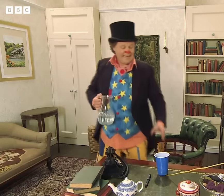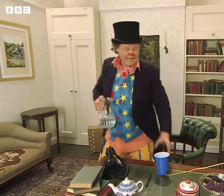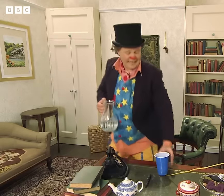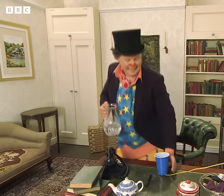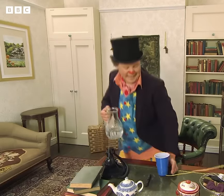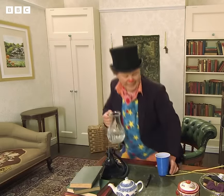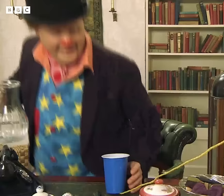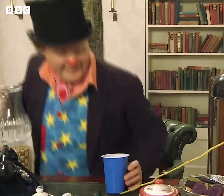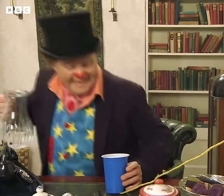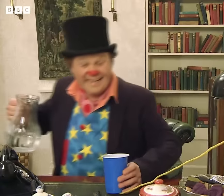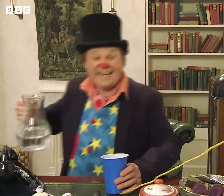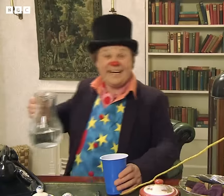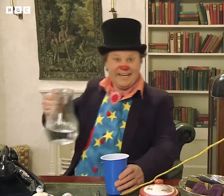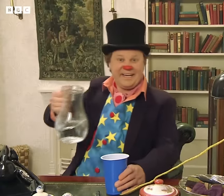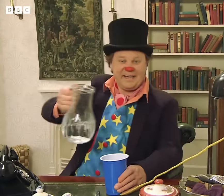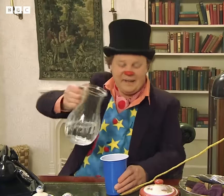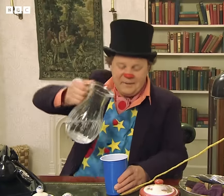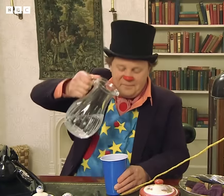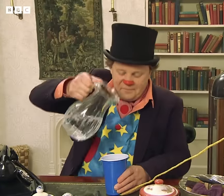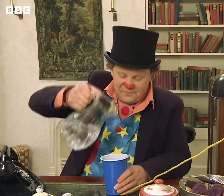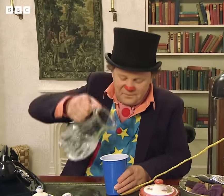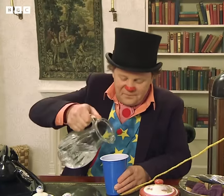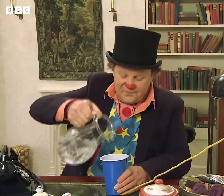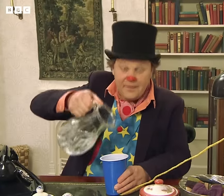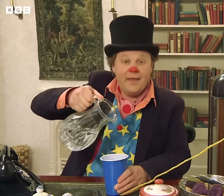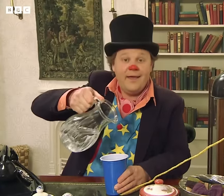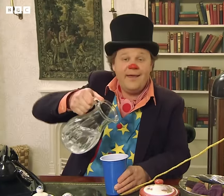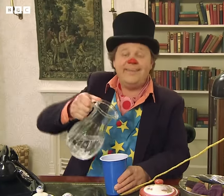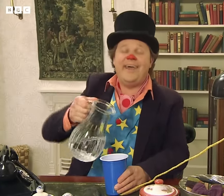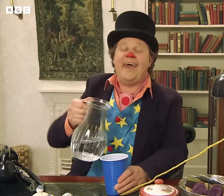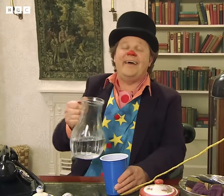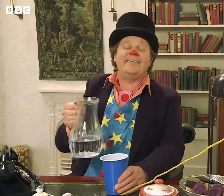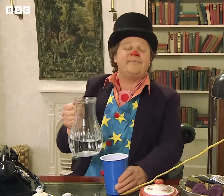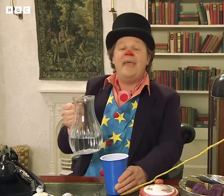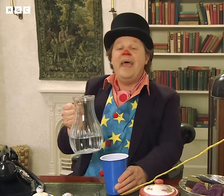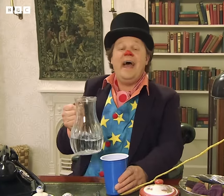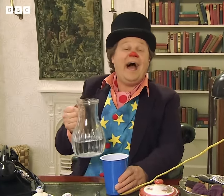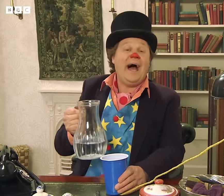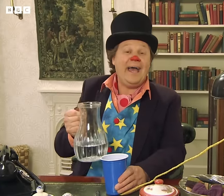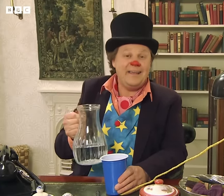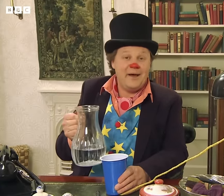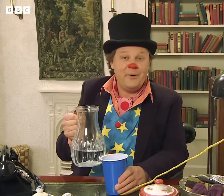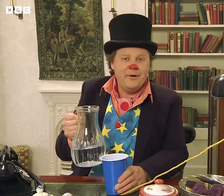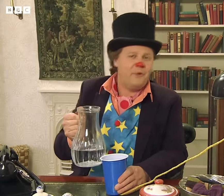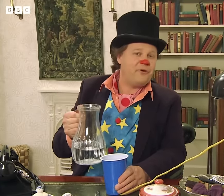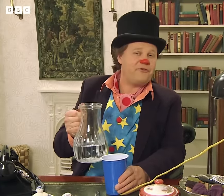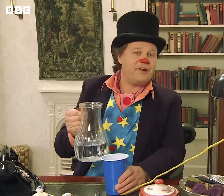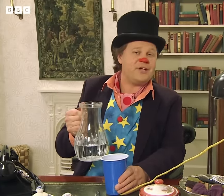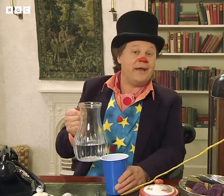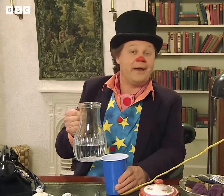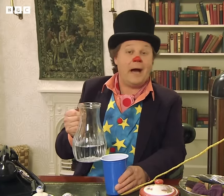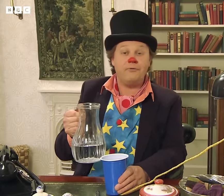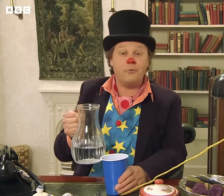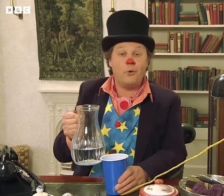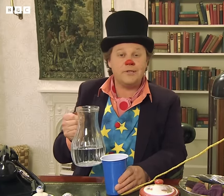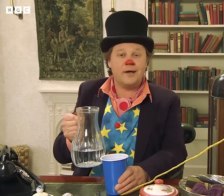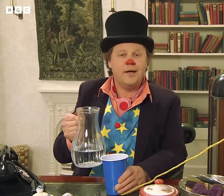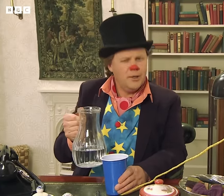Yeah, now. Lord Tumble? Yes, I know. A refreshing cup of water